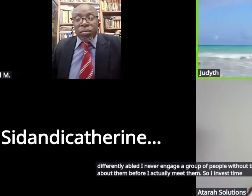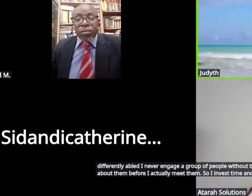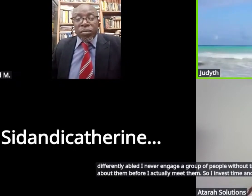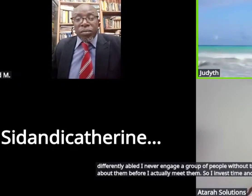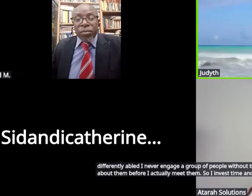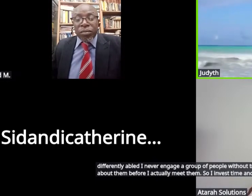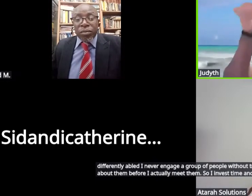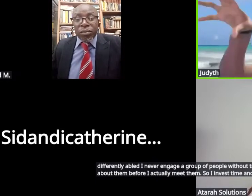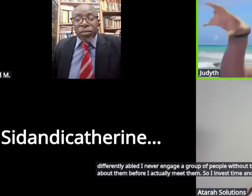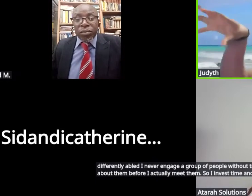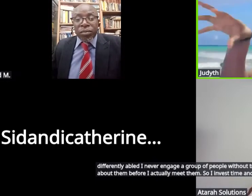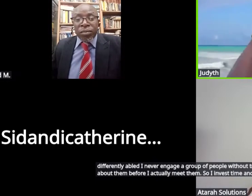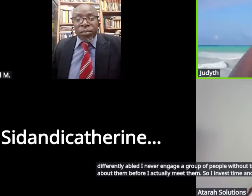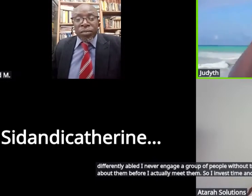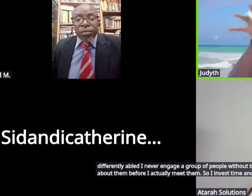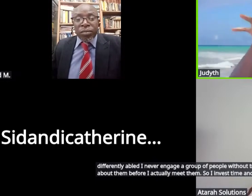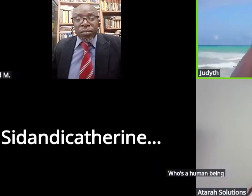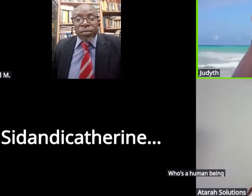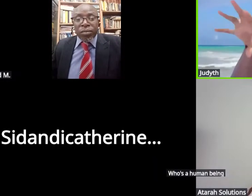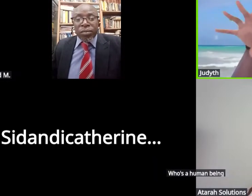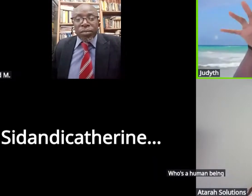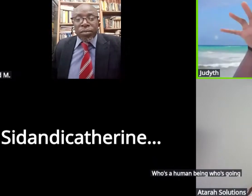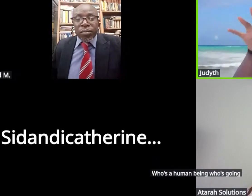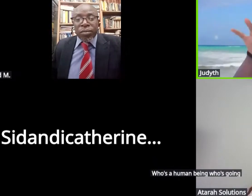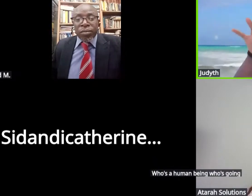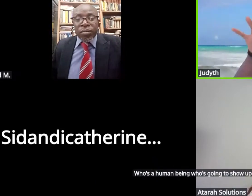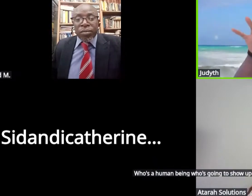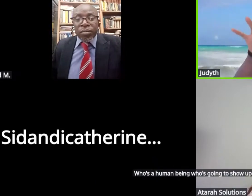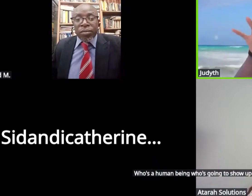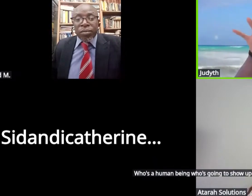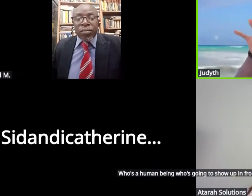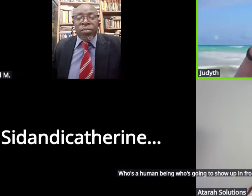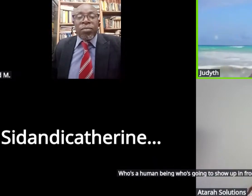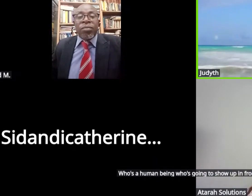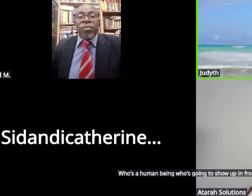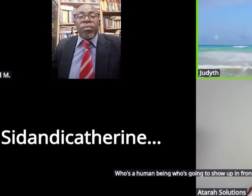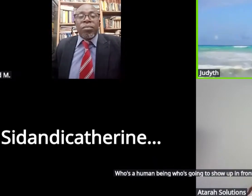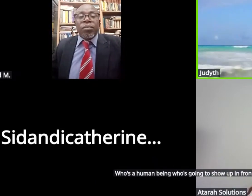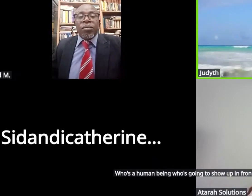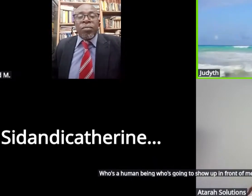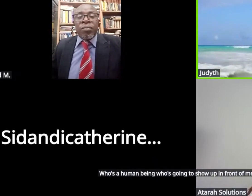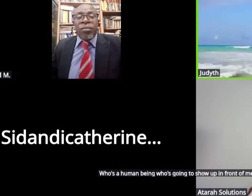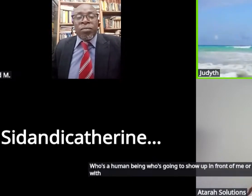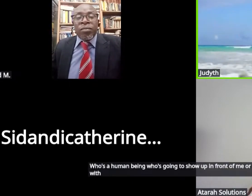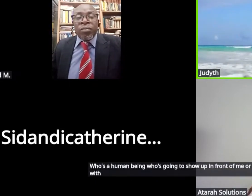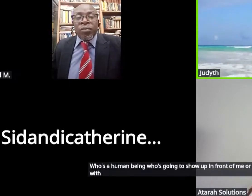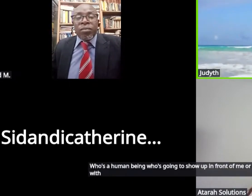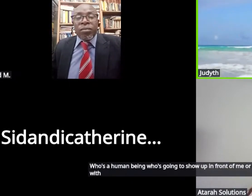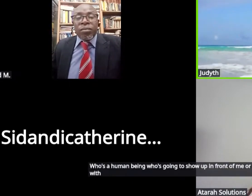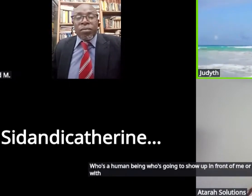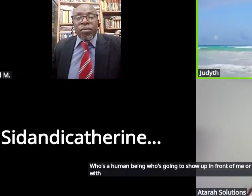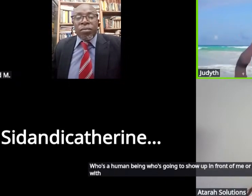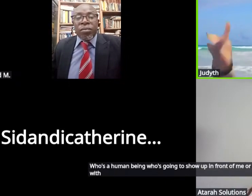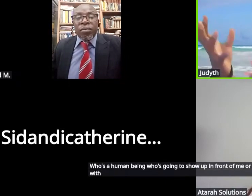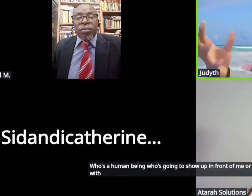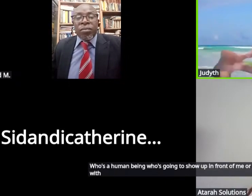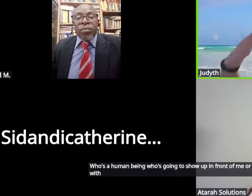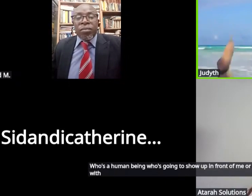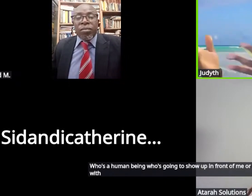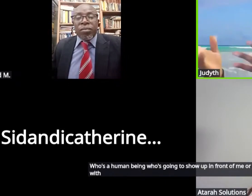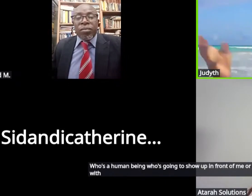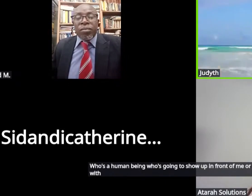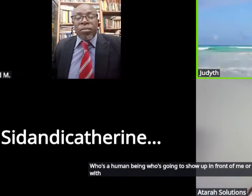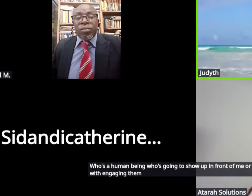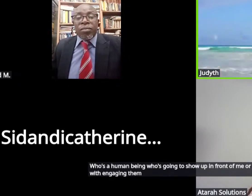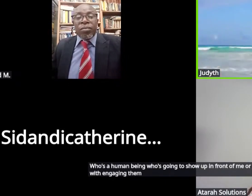in who's a human being who's going to show up in front of me, or who is trusting me with engaging them in a